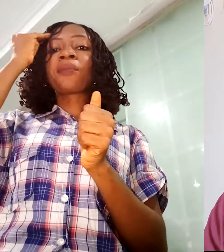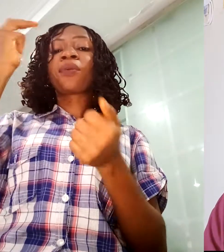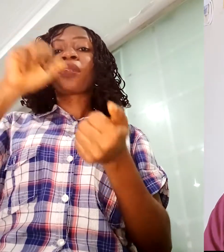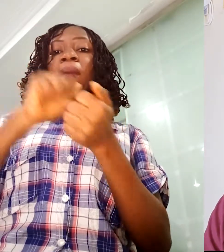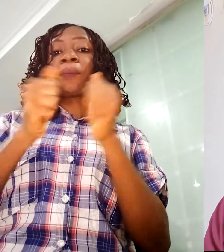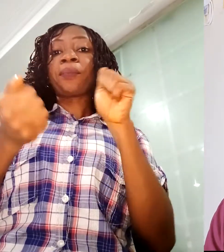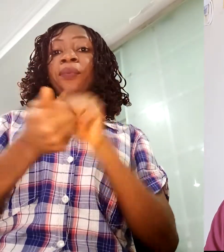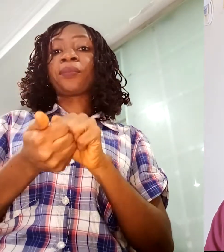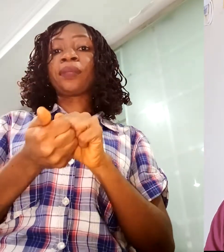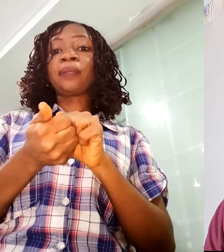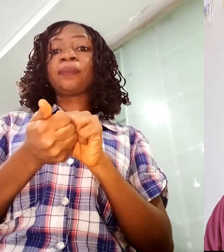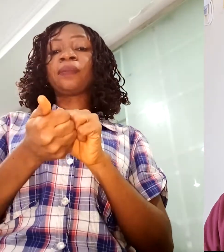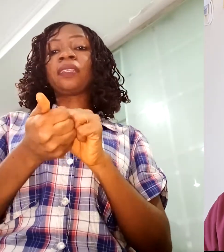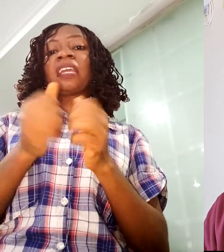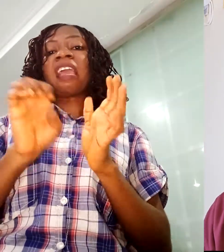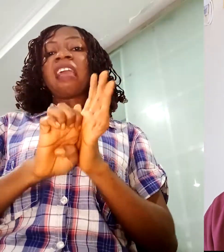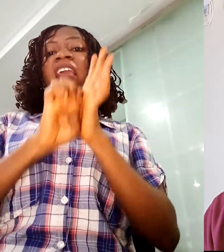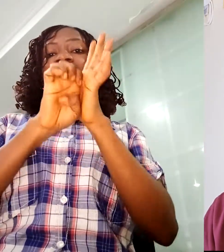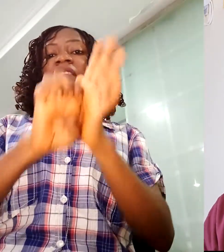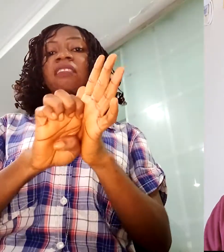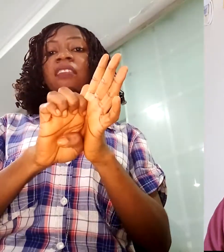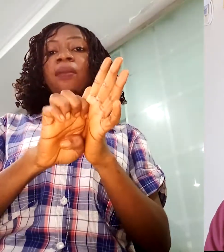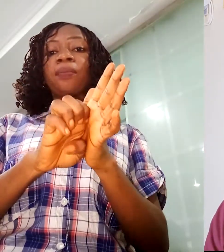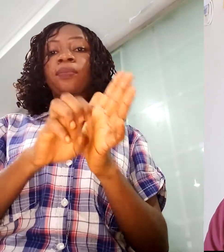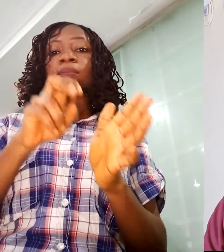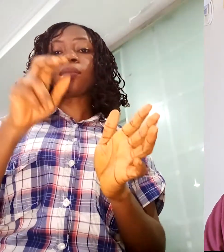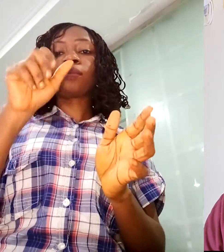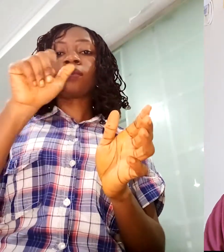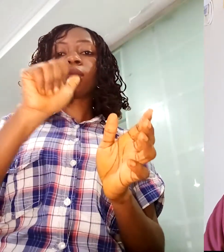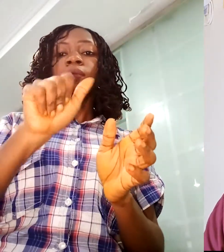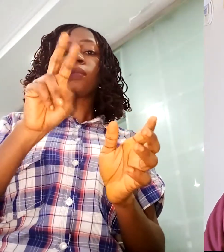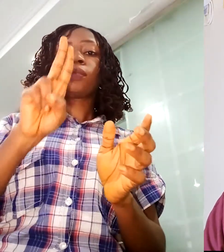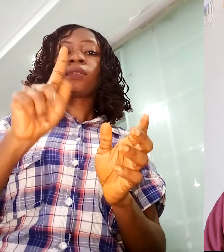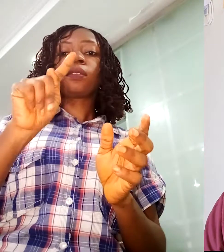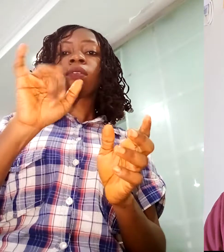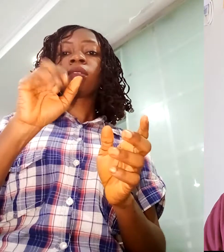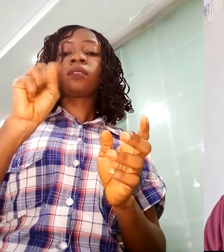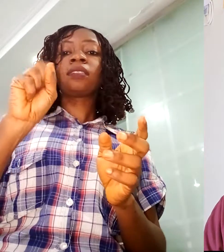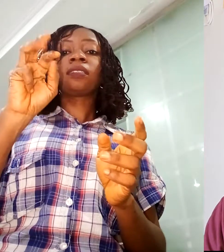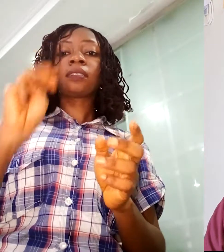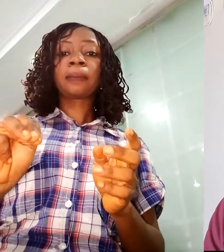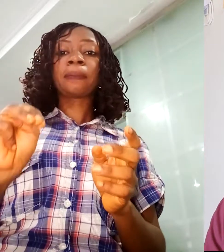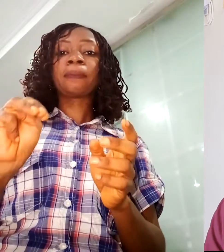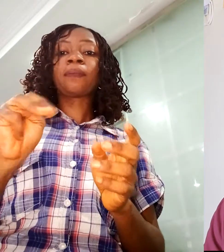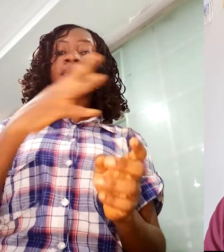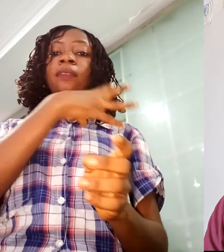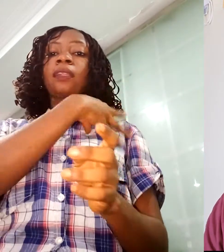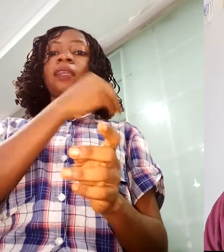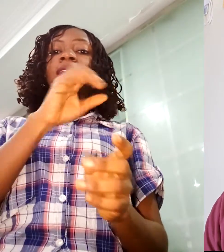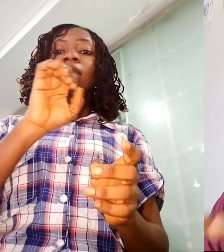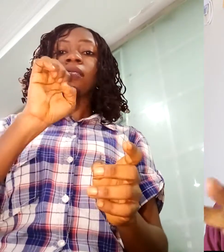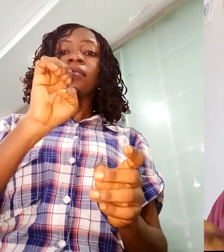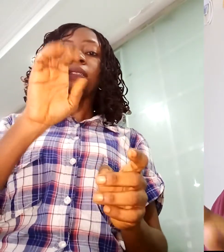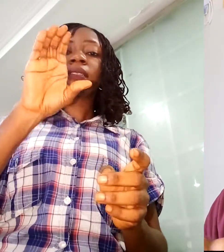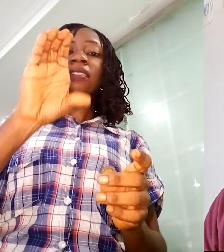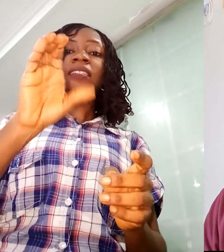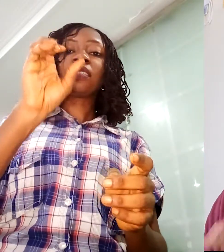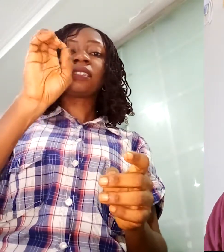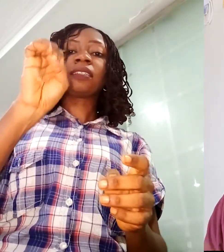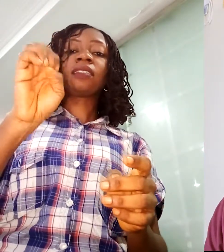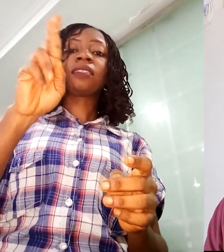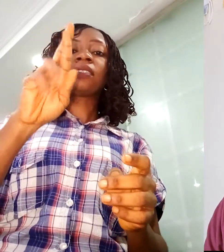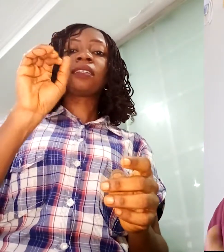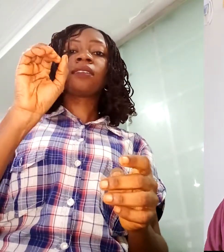disabilities, say for instance, autism and cerebral palsy and all those. So